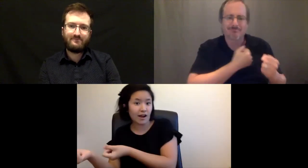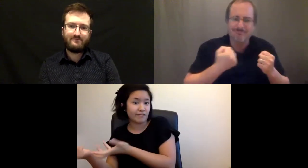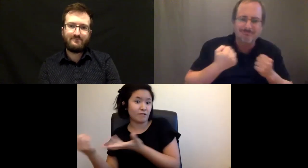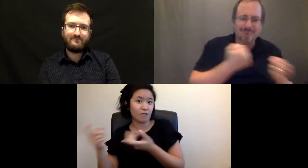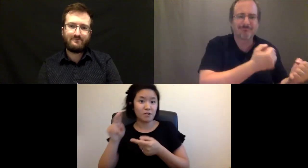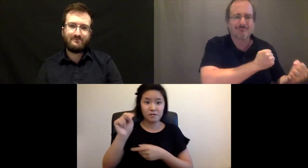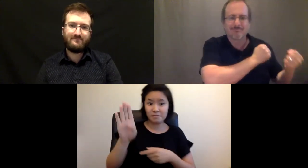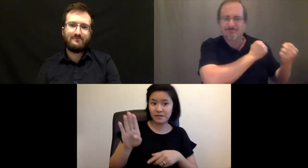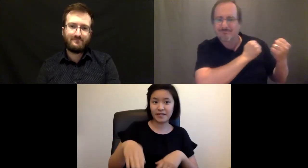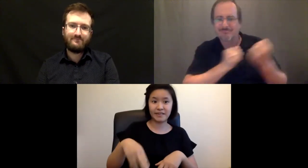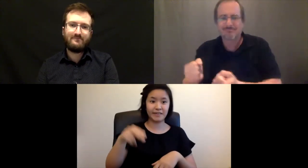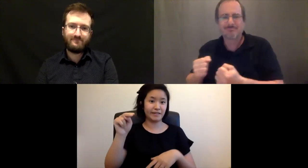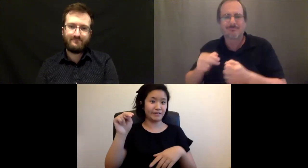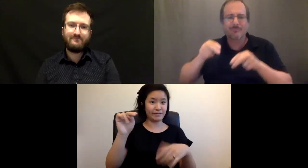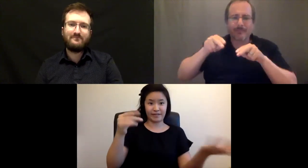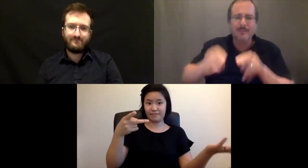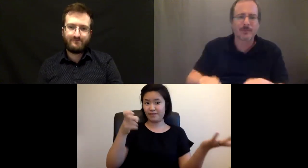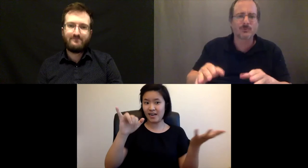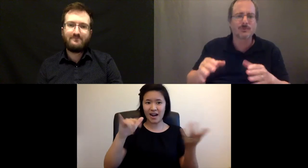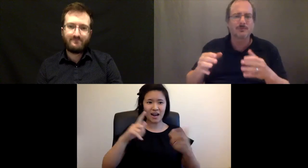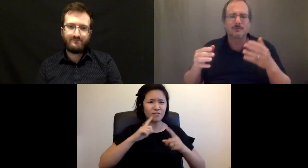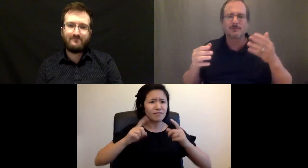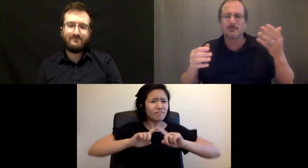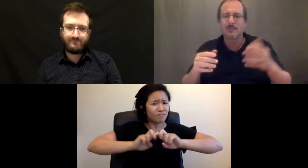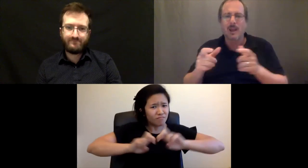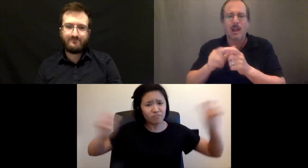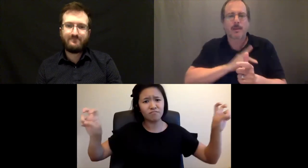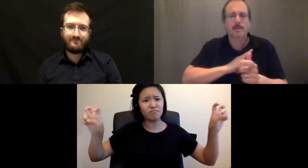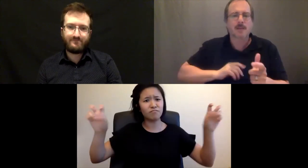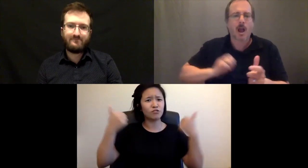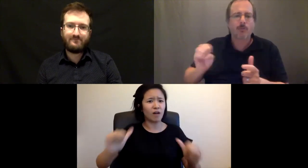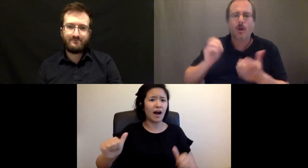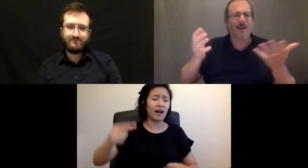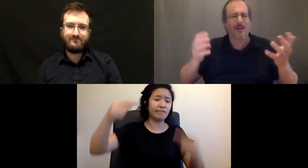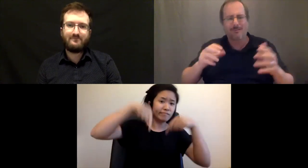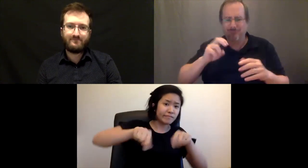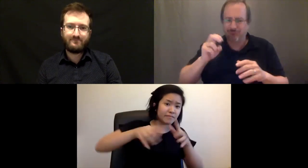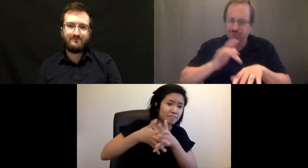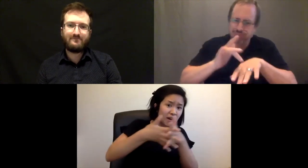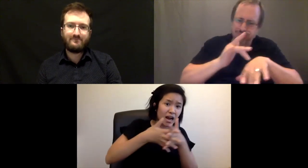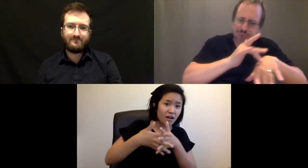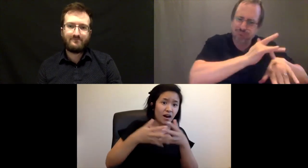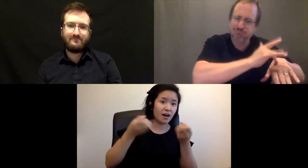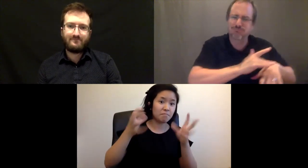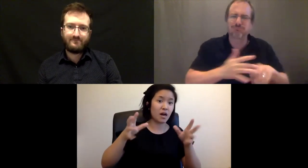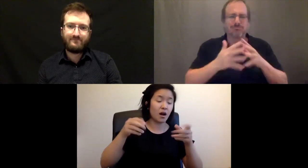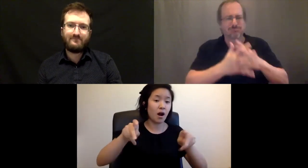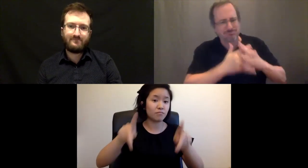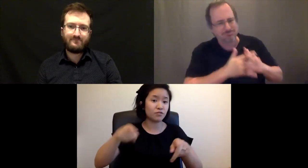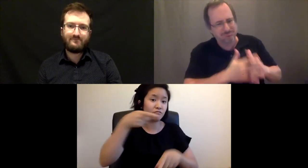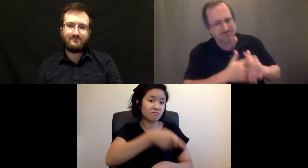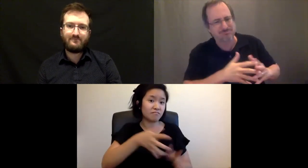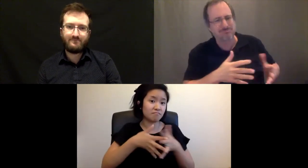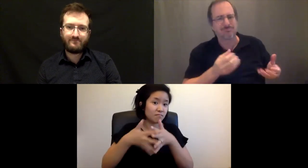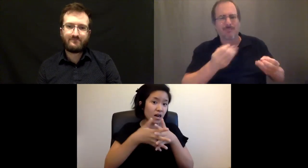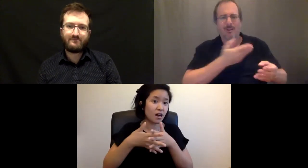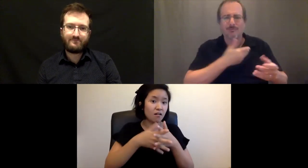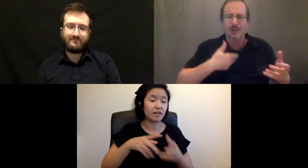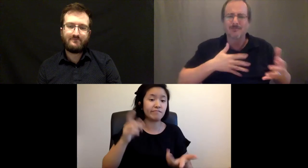to Manitoba. Drive to New Brunswick and PEI and experience the country. Try to get to the United